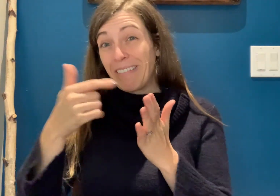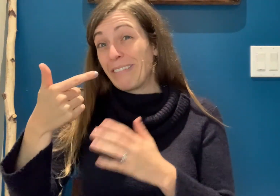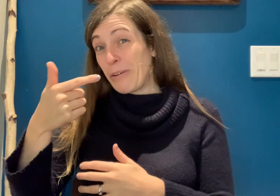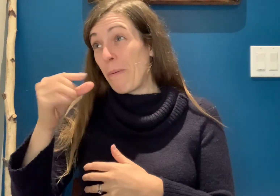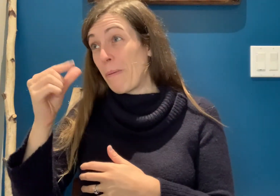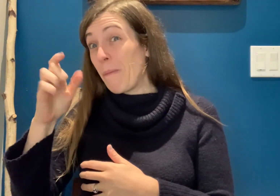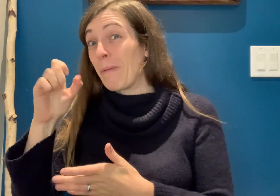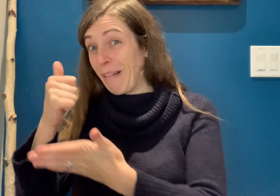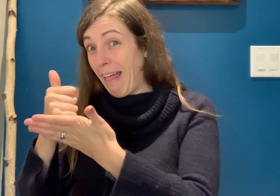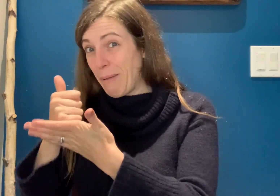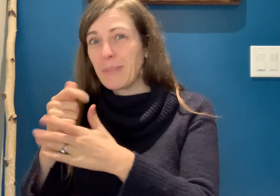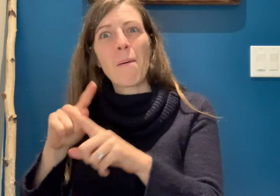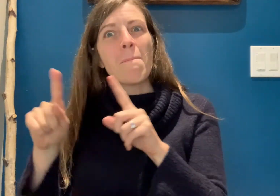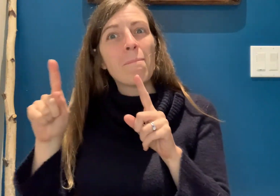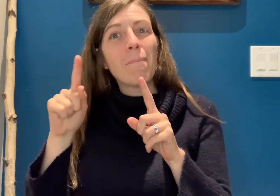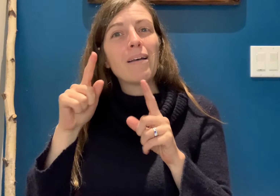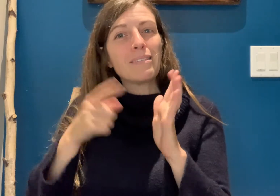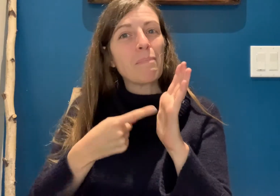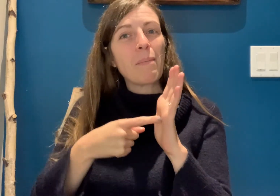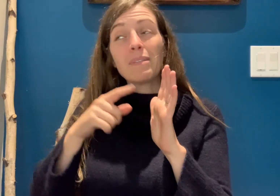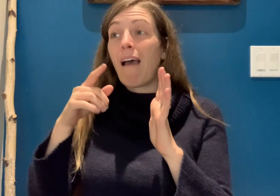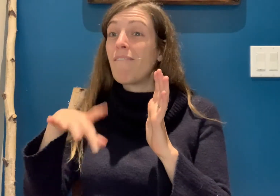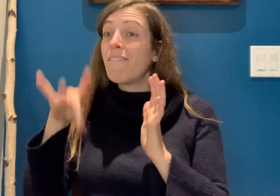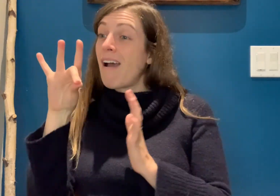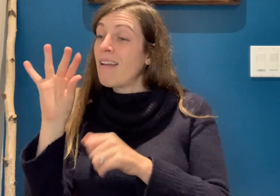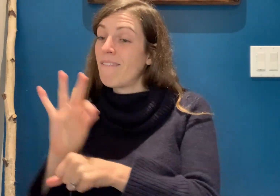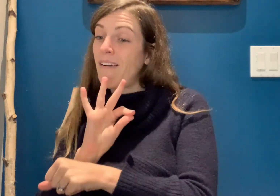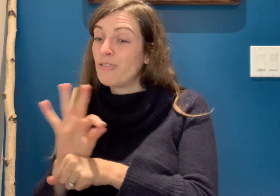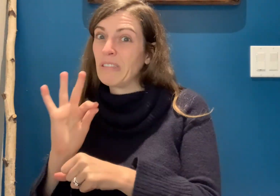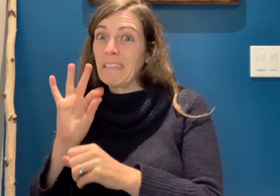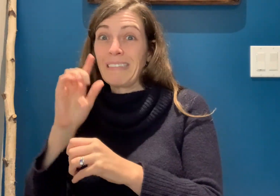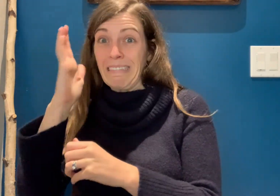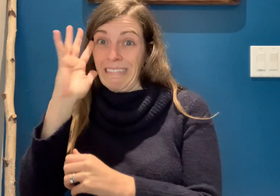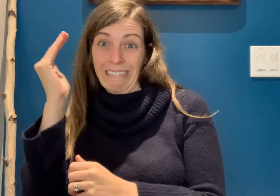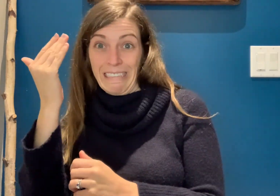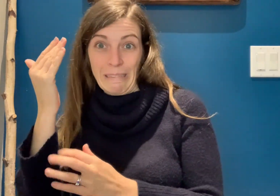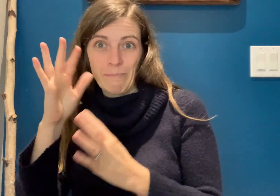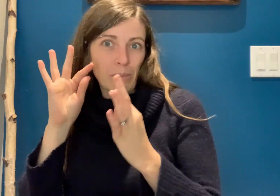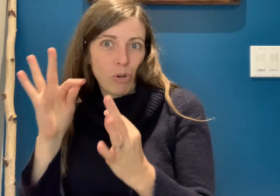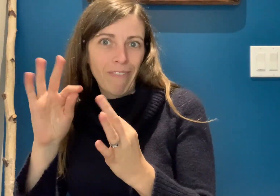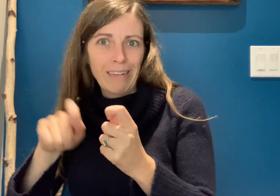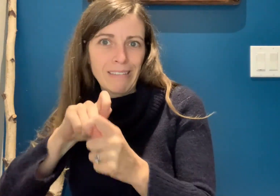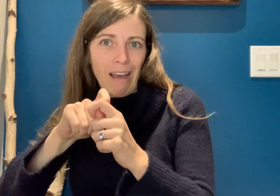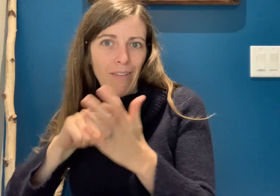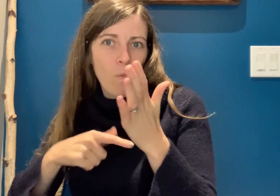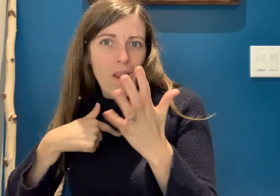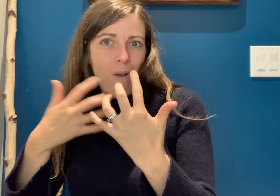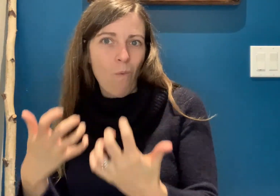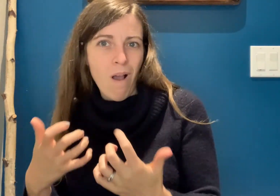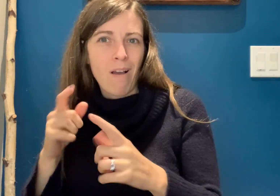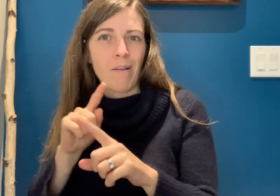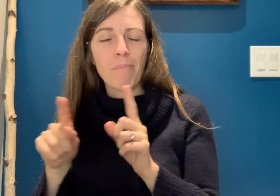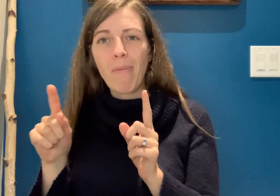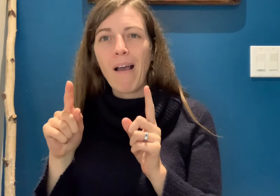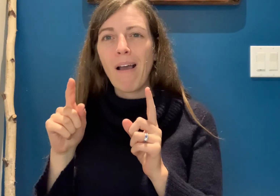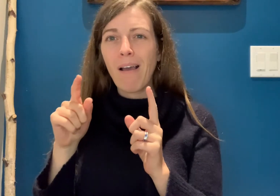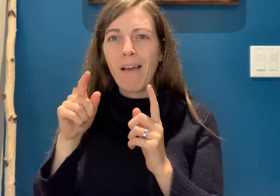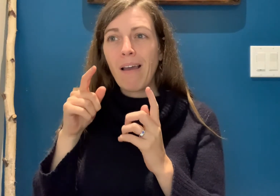Another tip is that, well, Google is a really great place to go and find help. If you have a function that you think you might